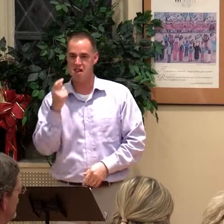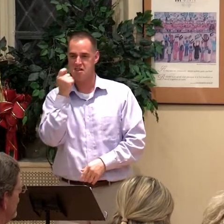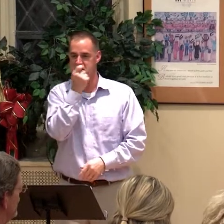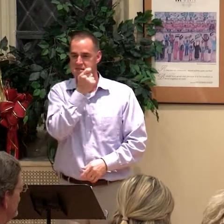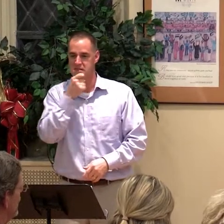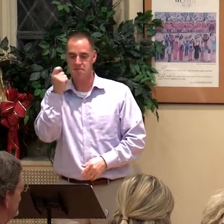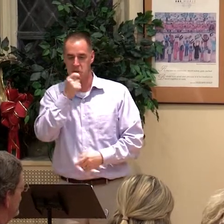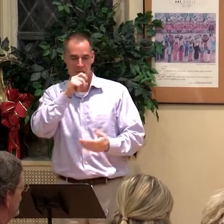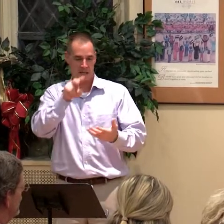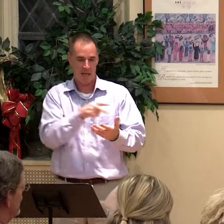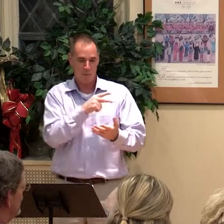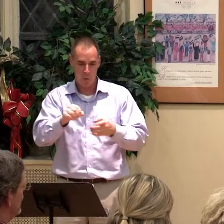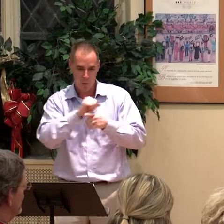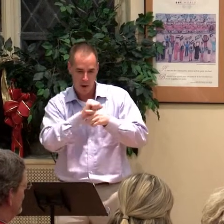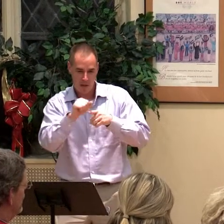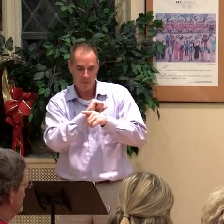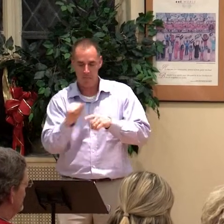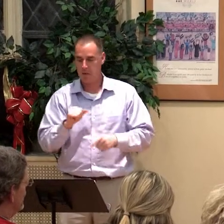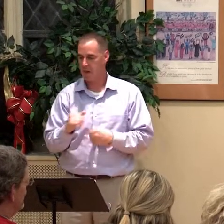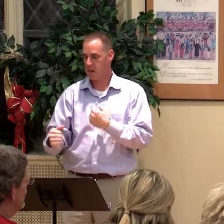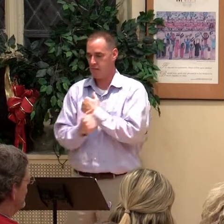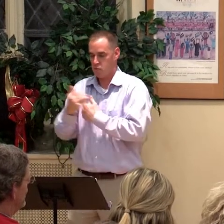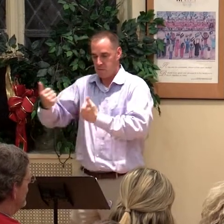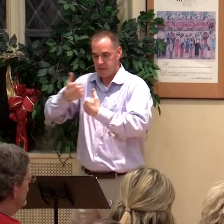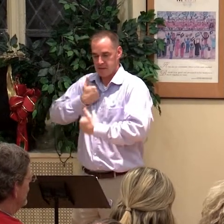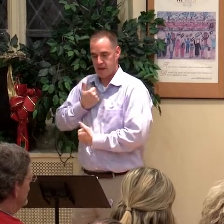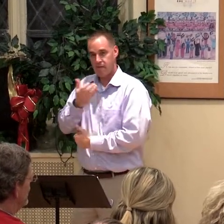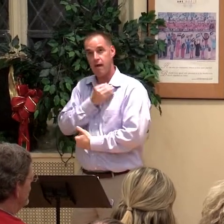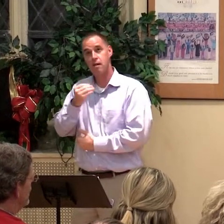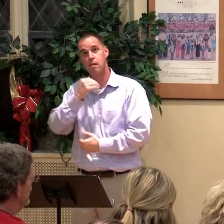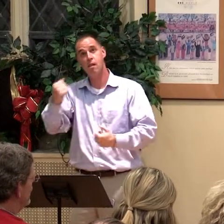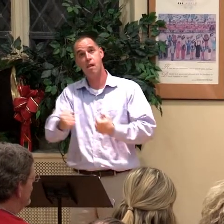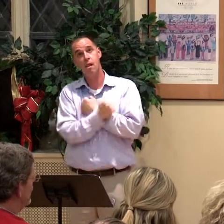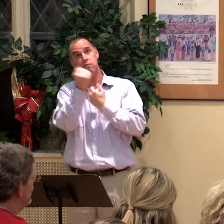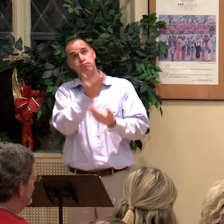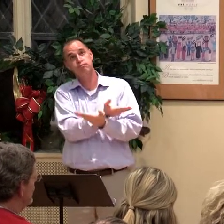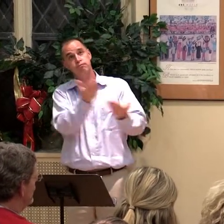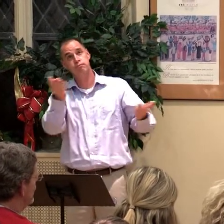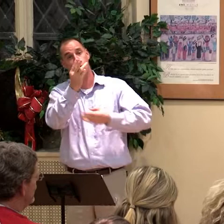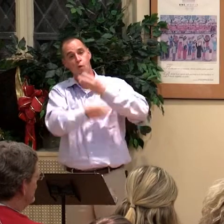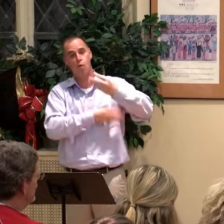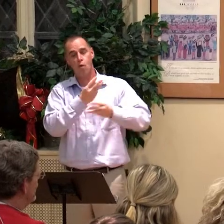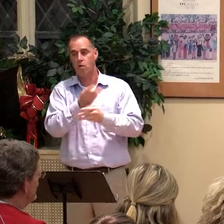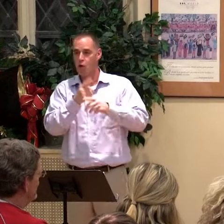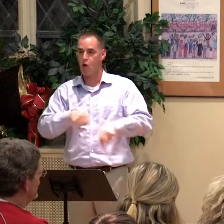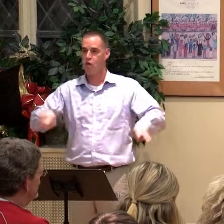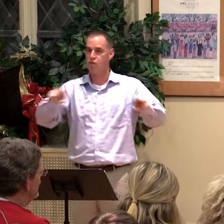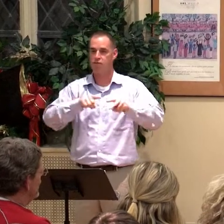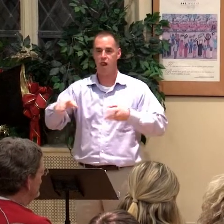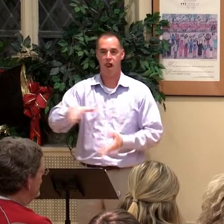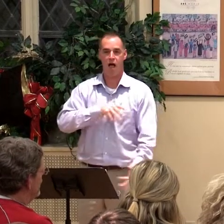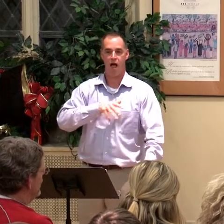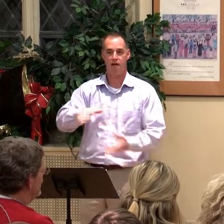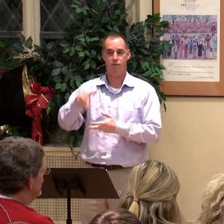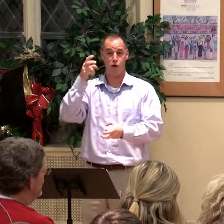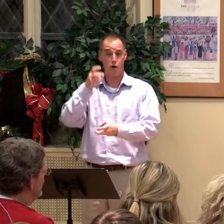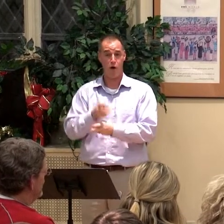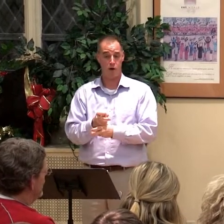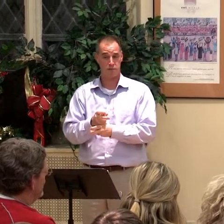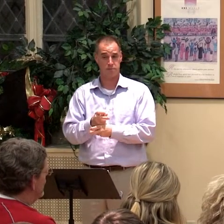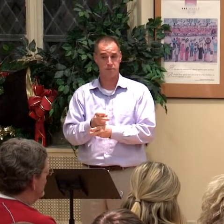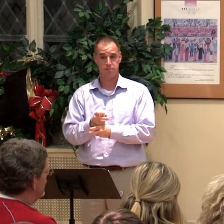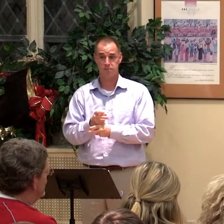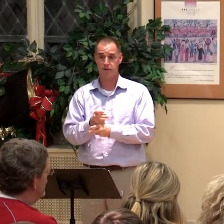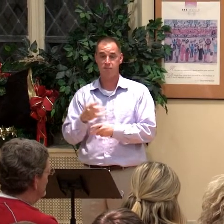so full of love for yourself and for the world, you are laughing really hard and flying through